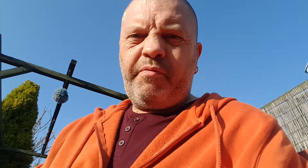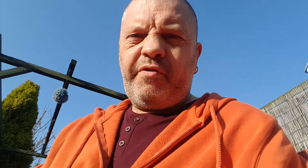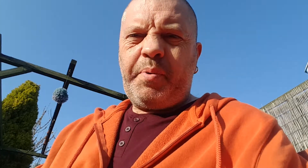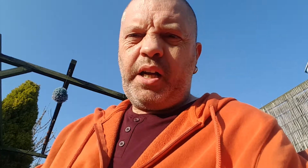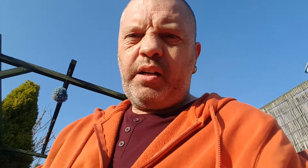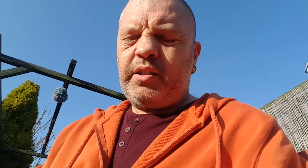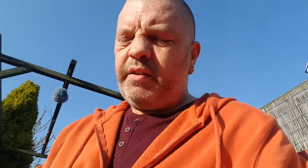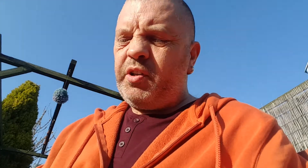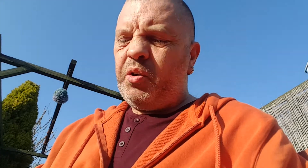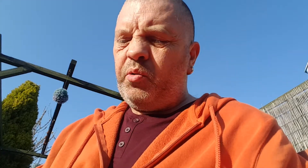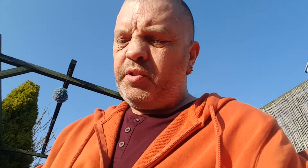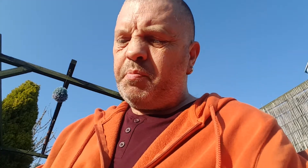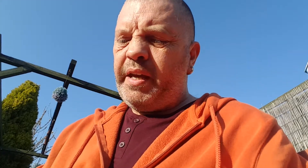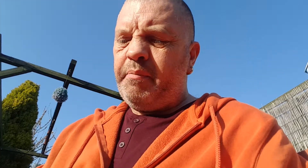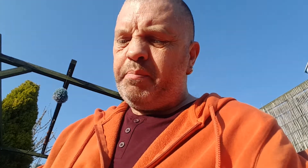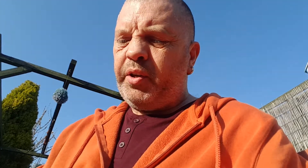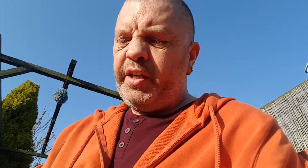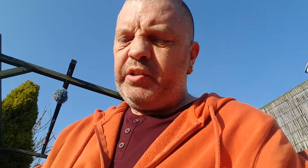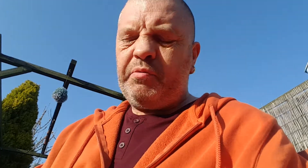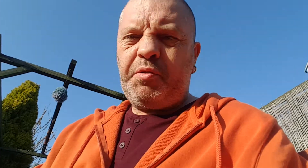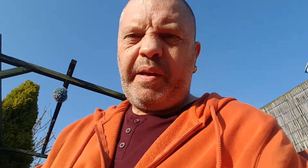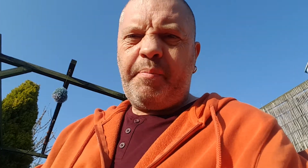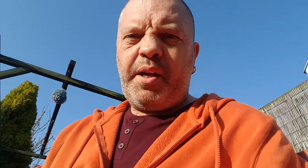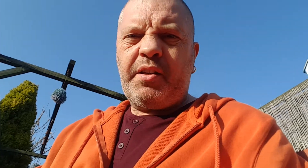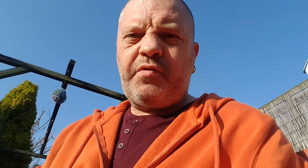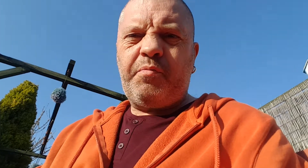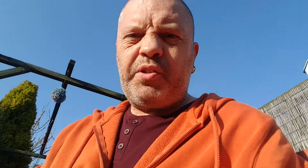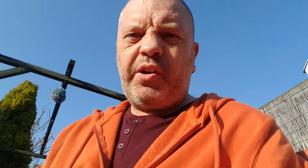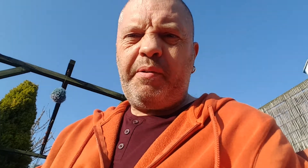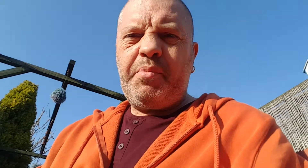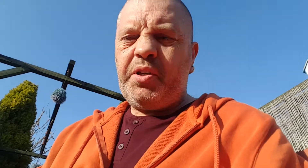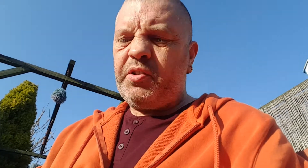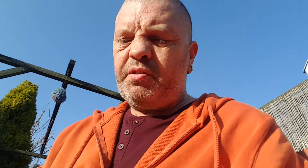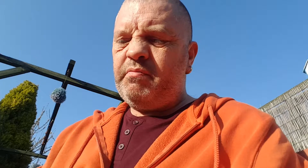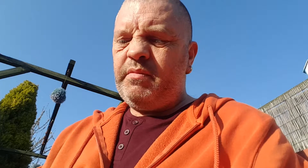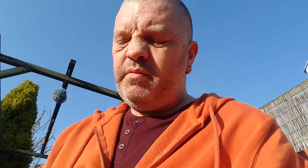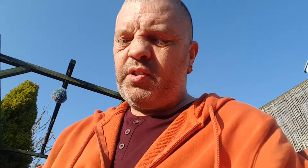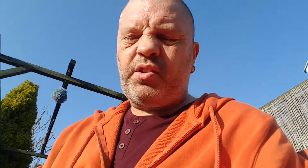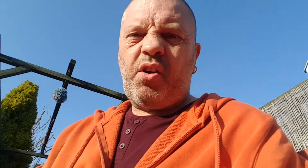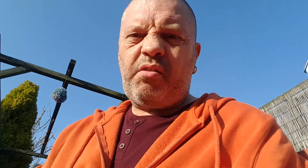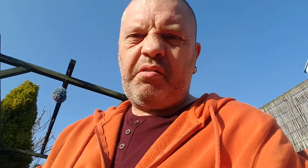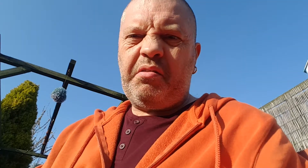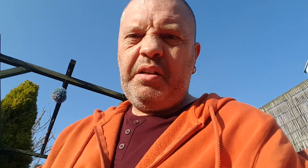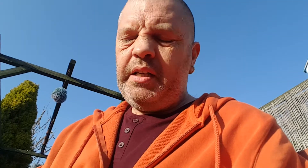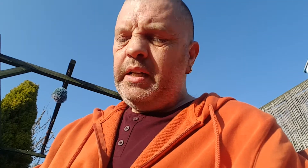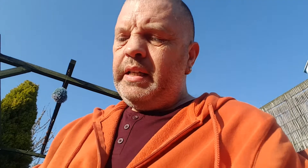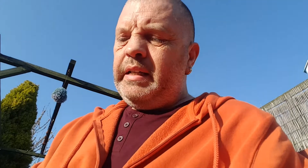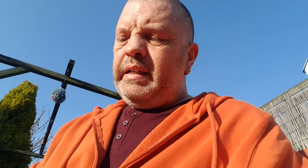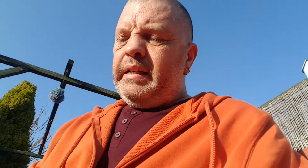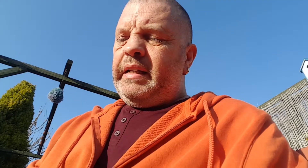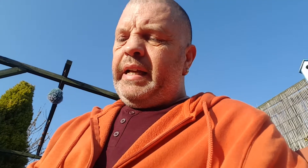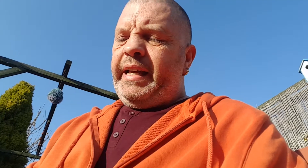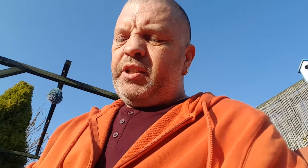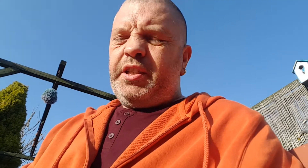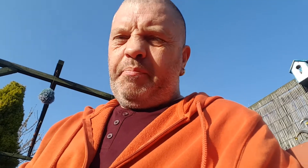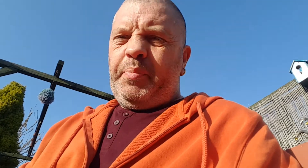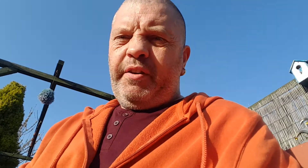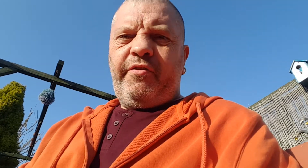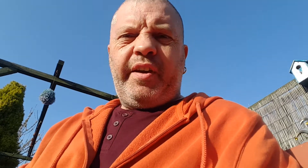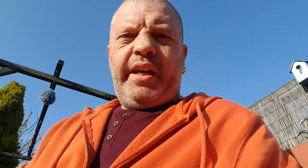for parts, and they've got all the spare bodies and spare parts from Steinberger's stock. Or it's a bit